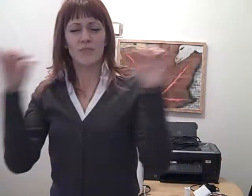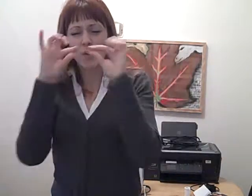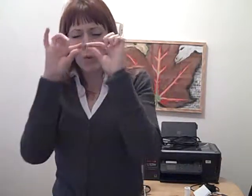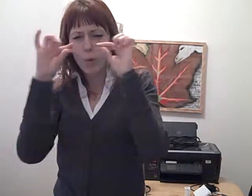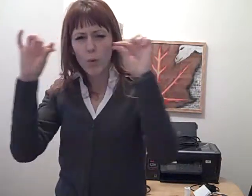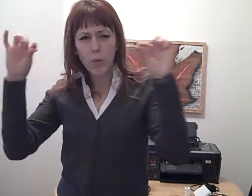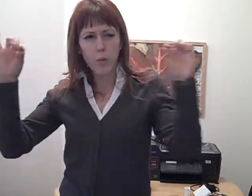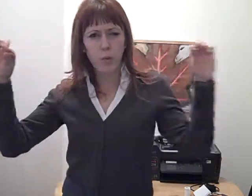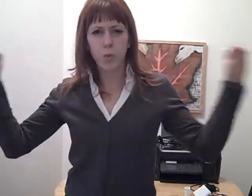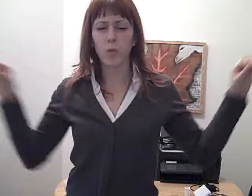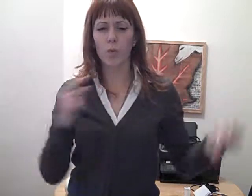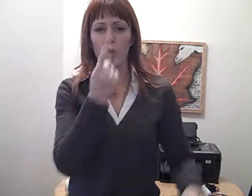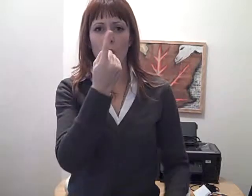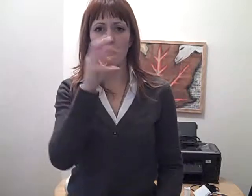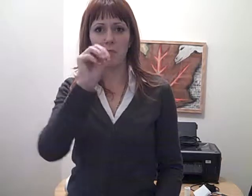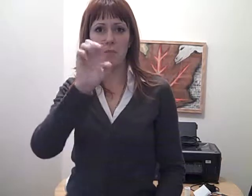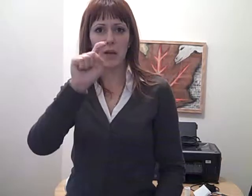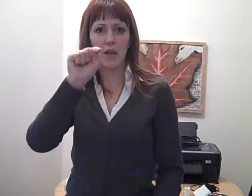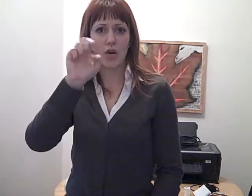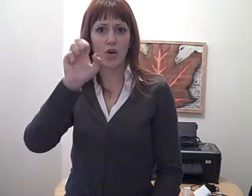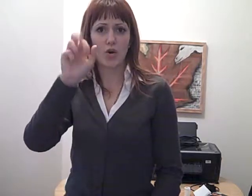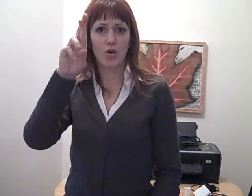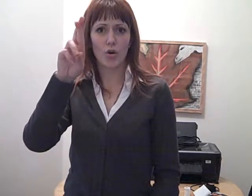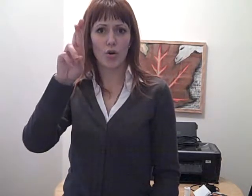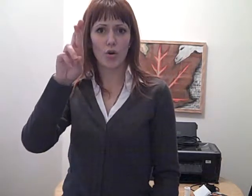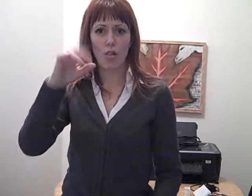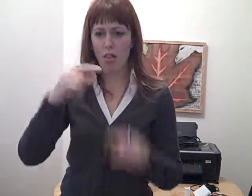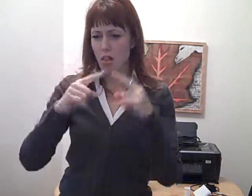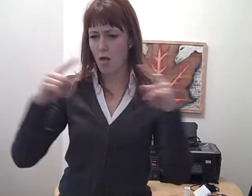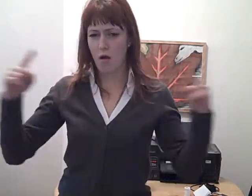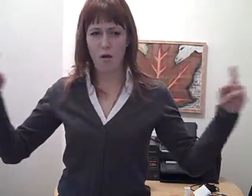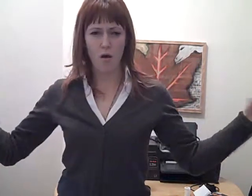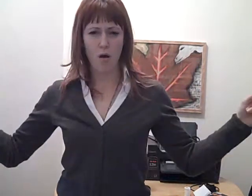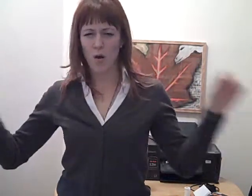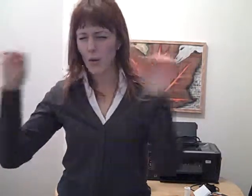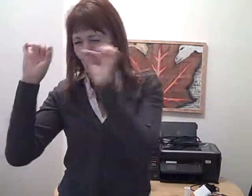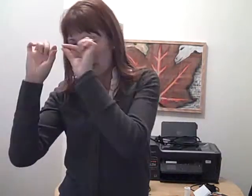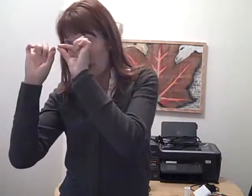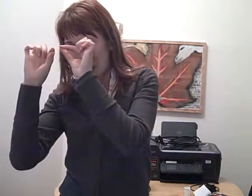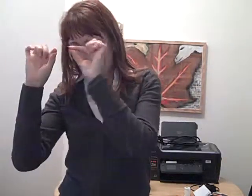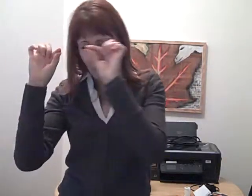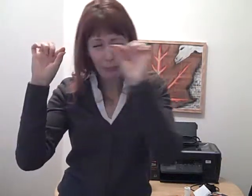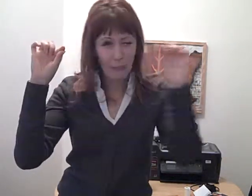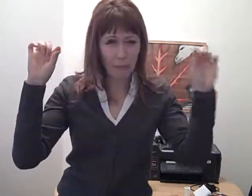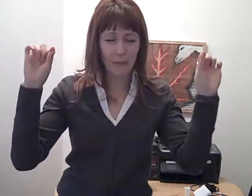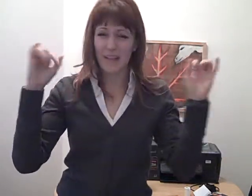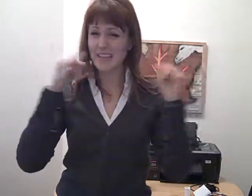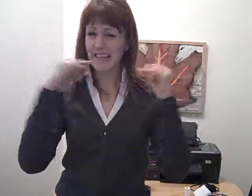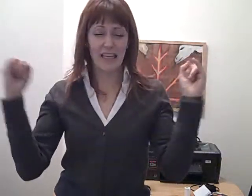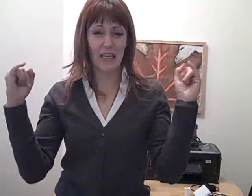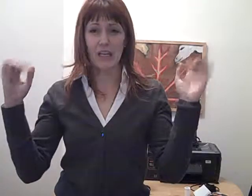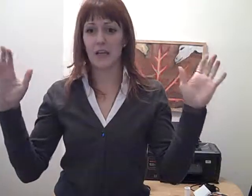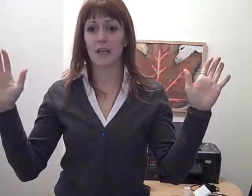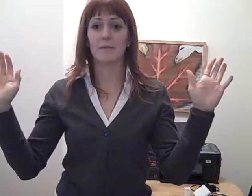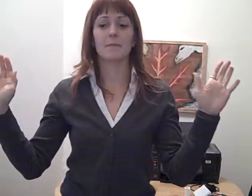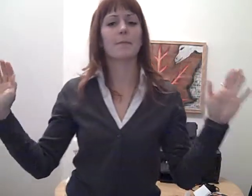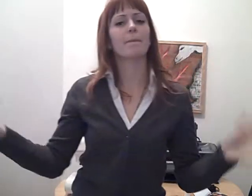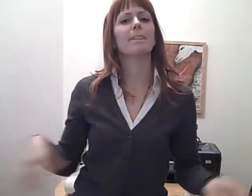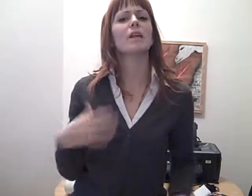wondered, what if the answer to some of our biggest problems could be found in the smallest of places, where the